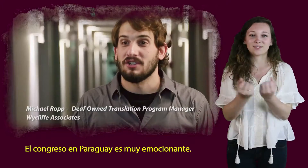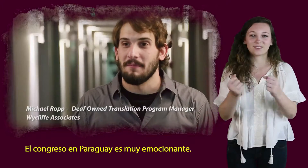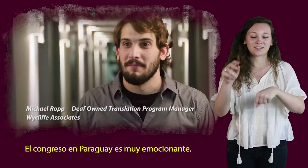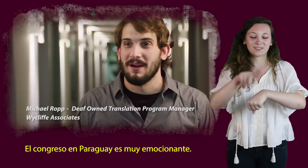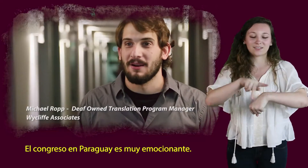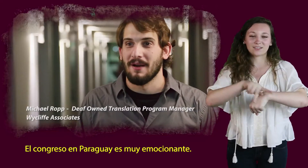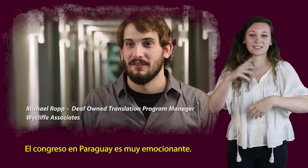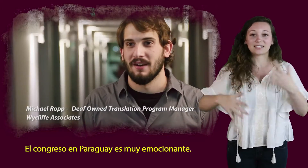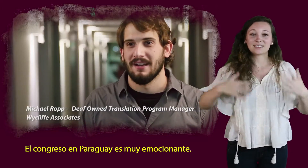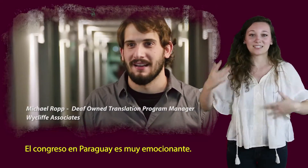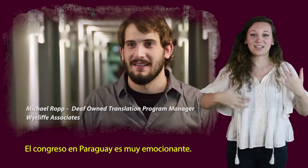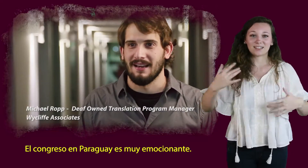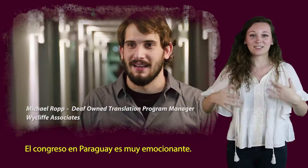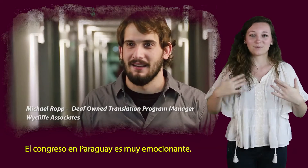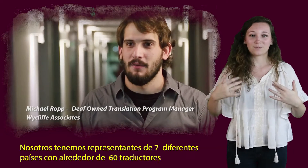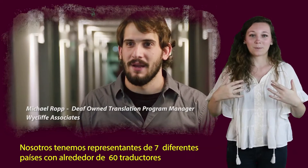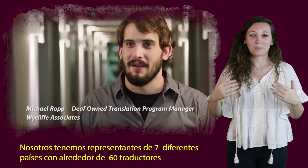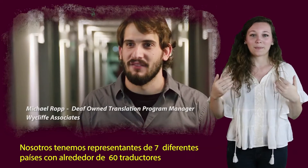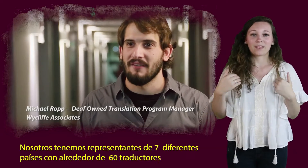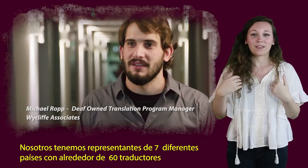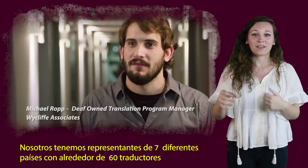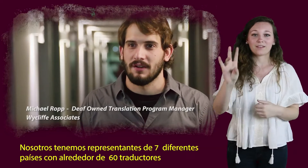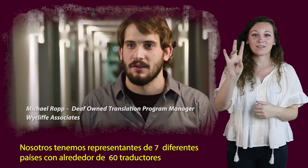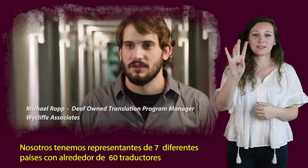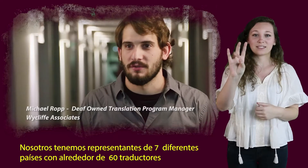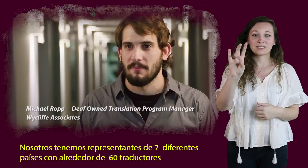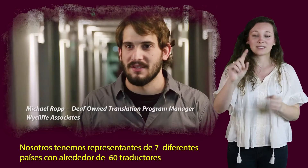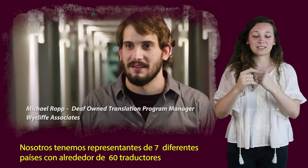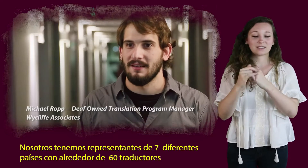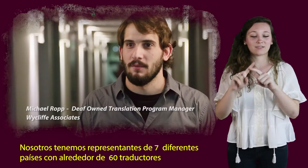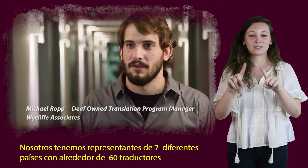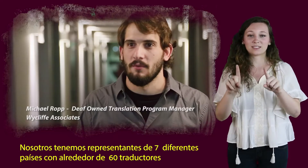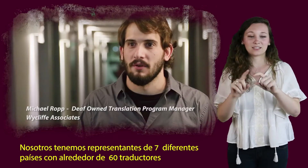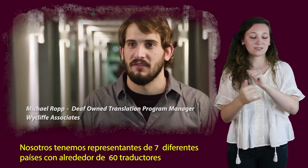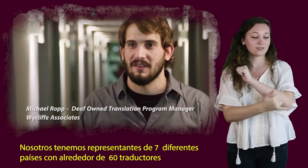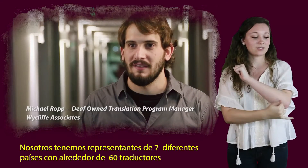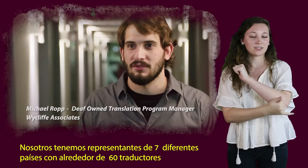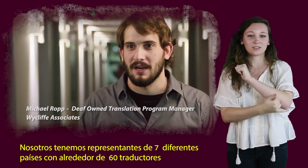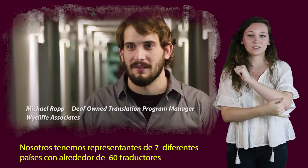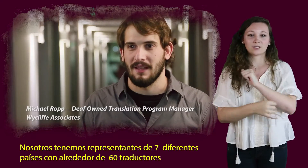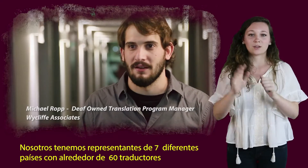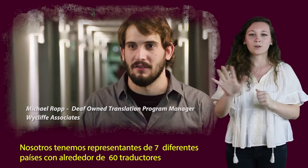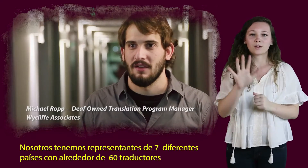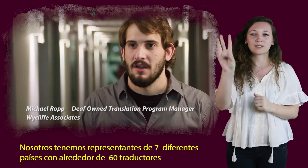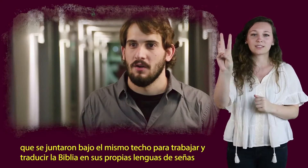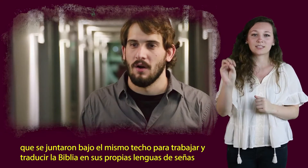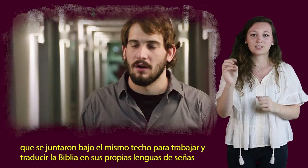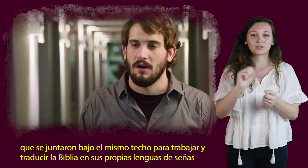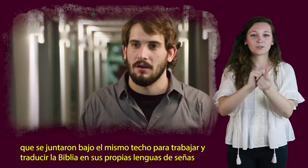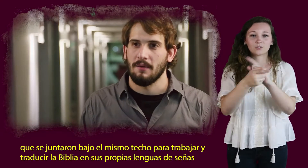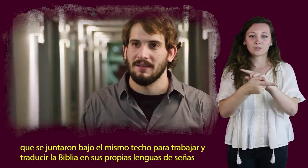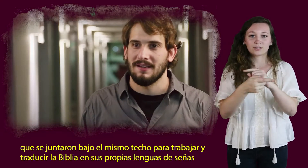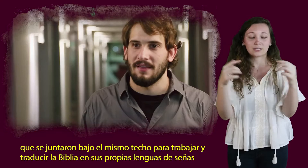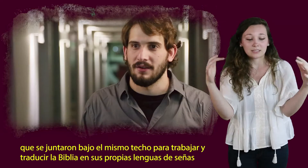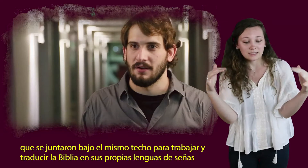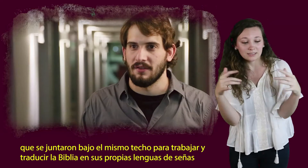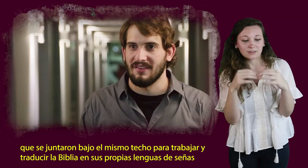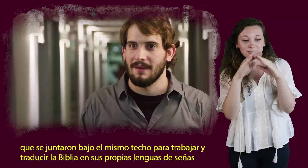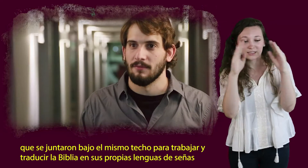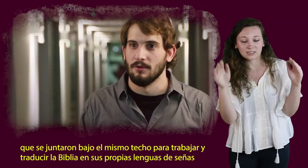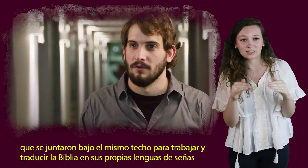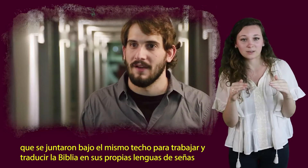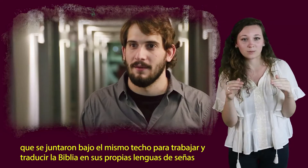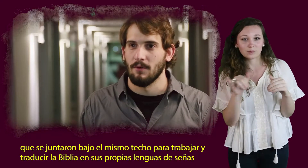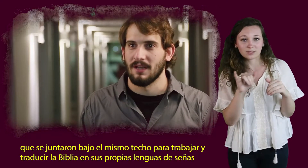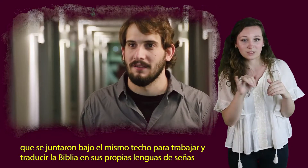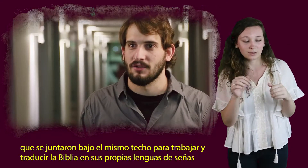The workshop in Paraguay is very exciting. We have 7 different countries represented with almost 60 translators who are all coming together under